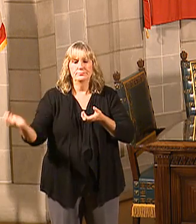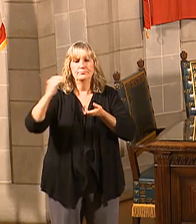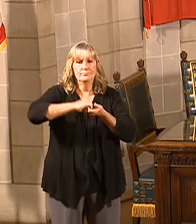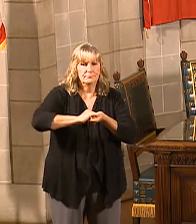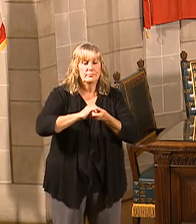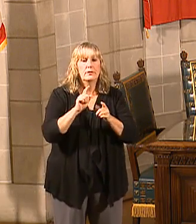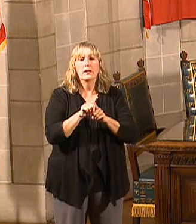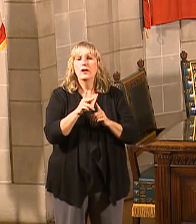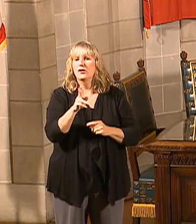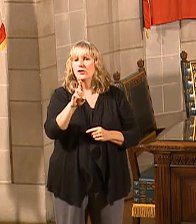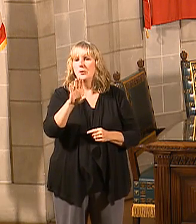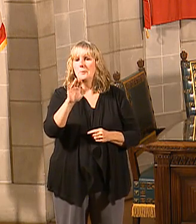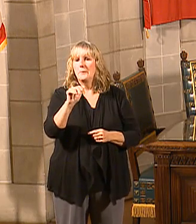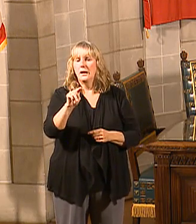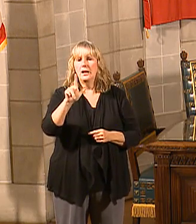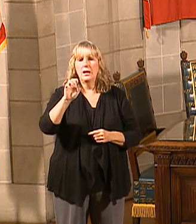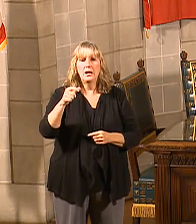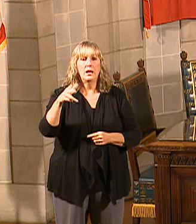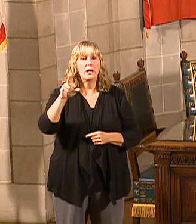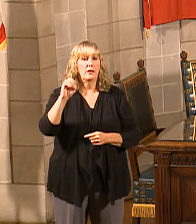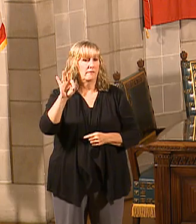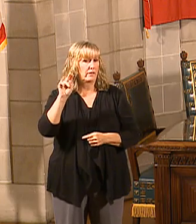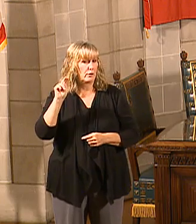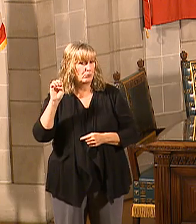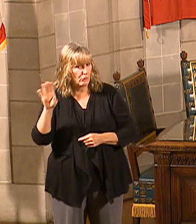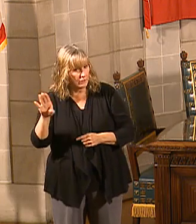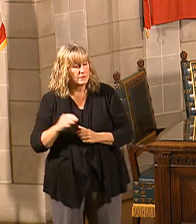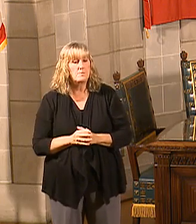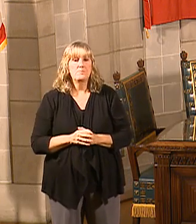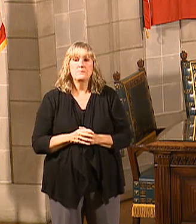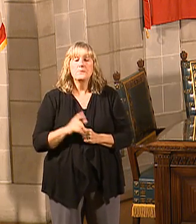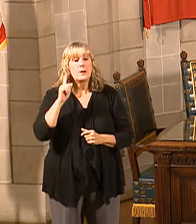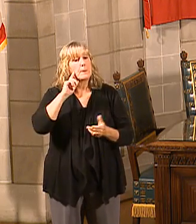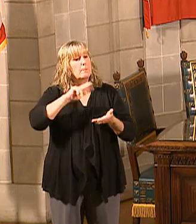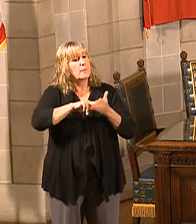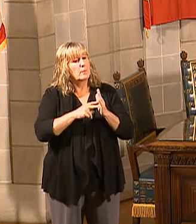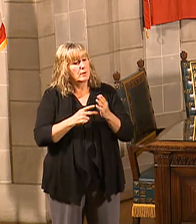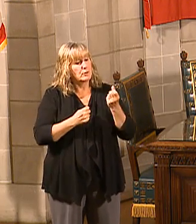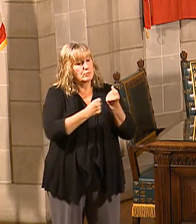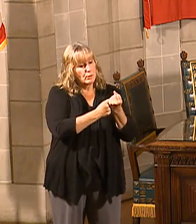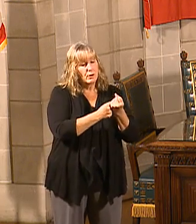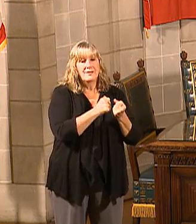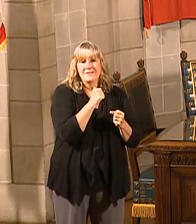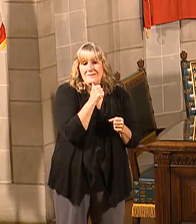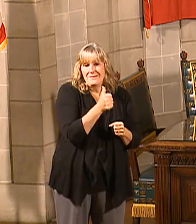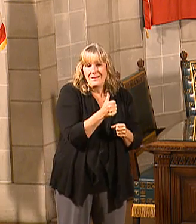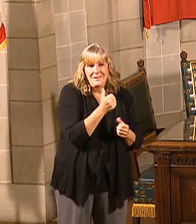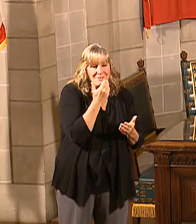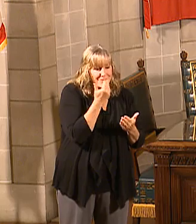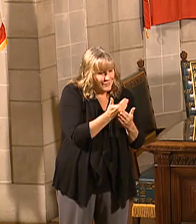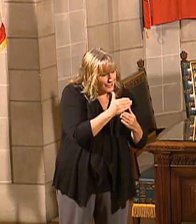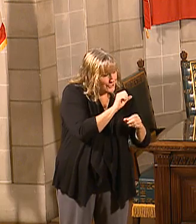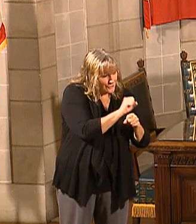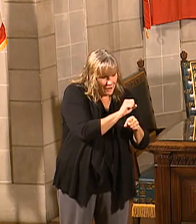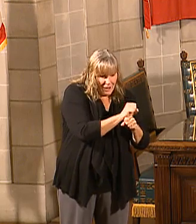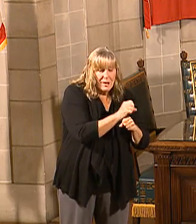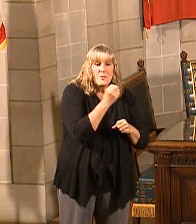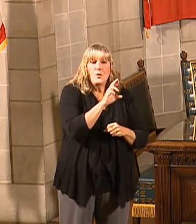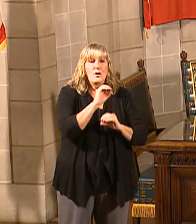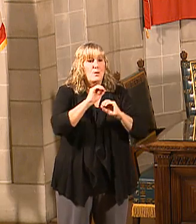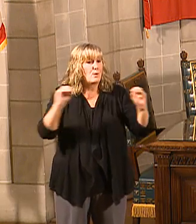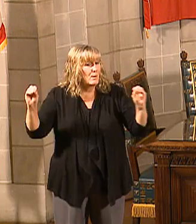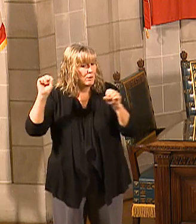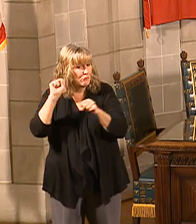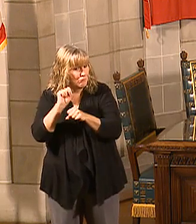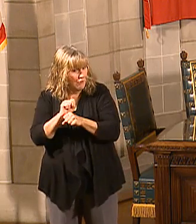like the Urban League of Nebraska. The purpose is to support both underemployed and unemployed Nebraskans receiving SNAP